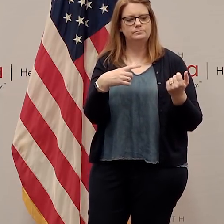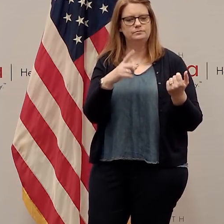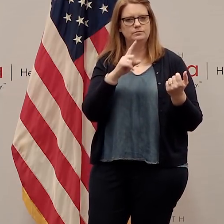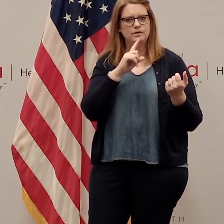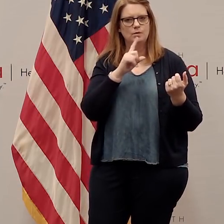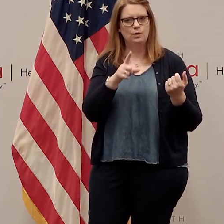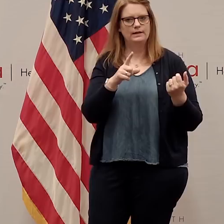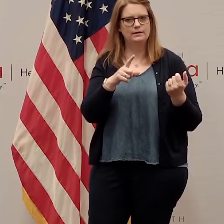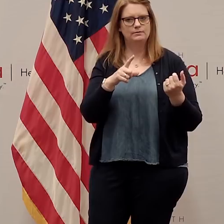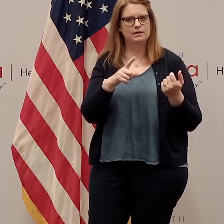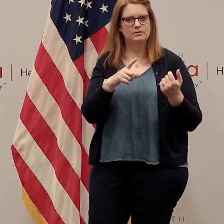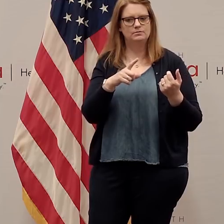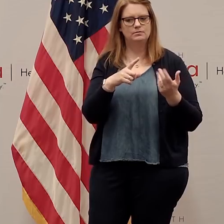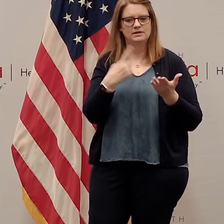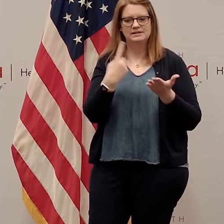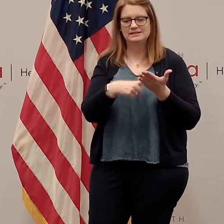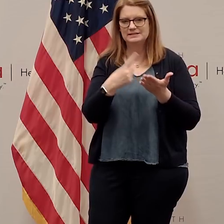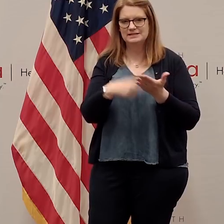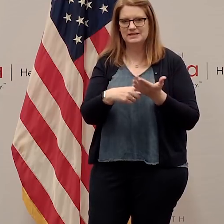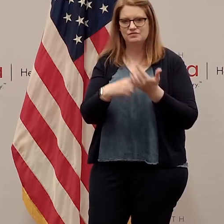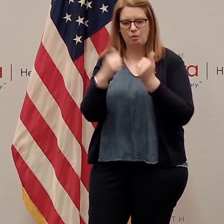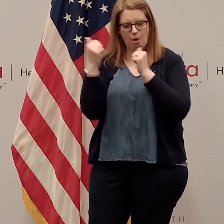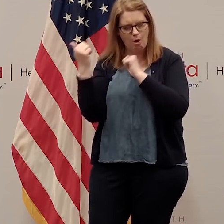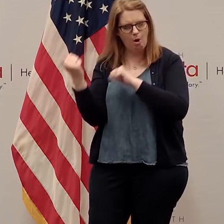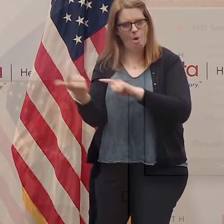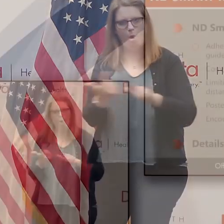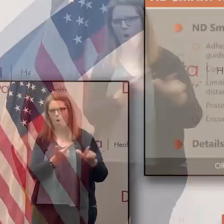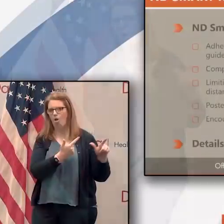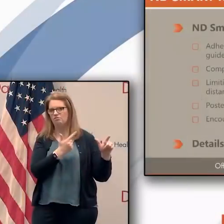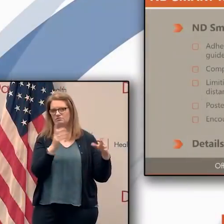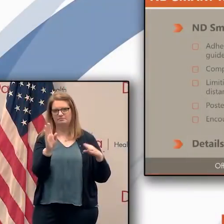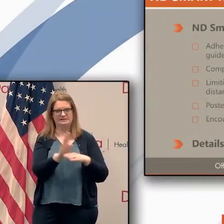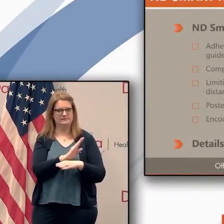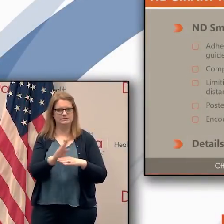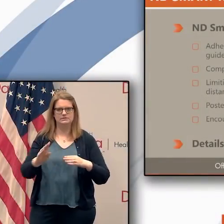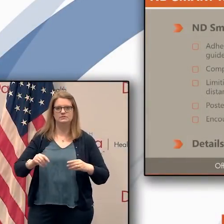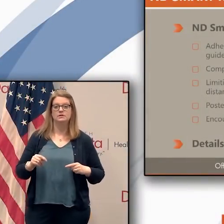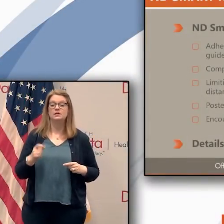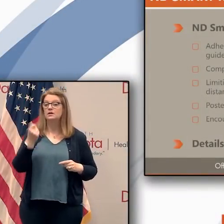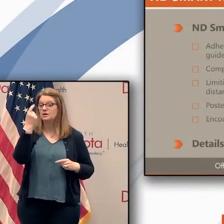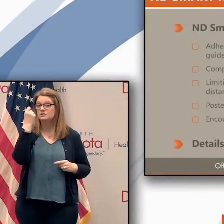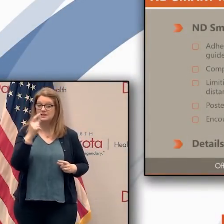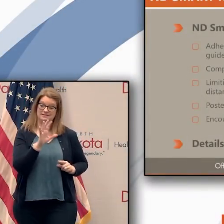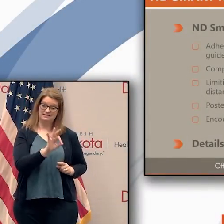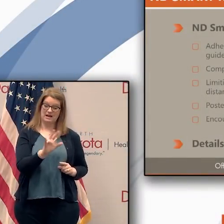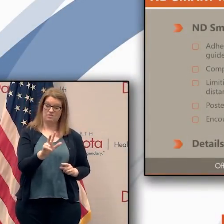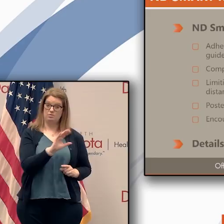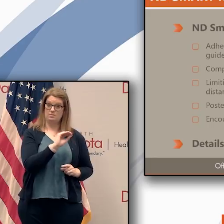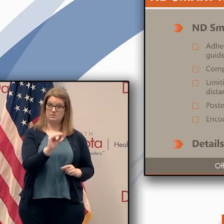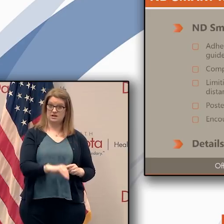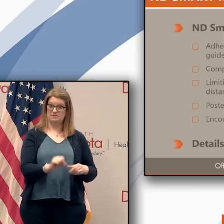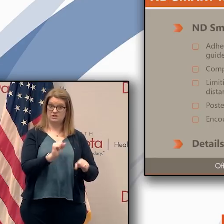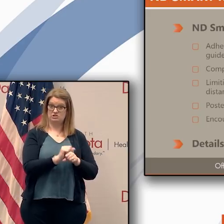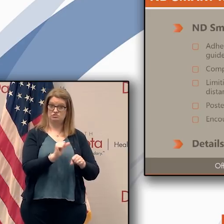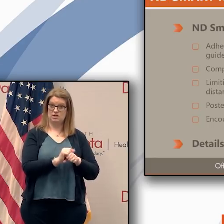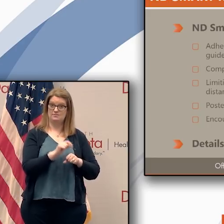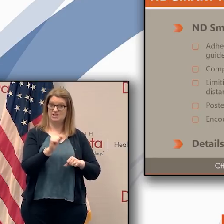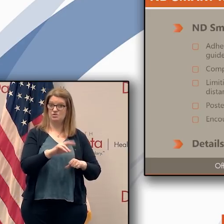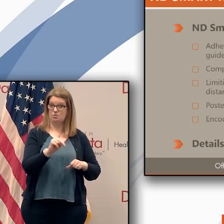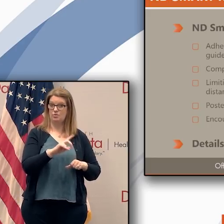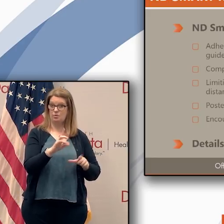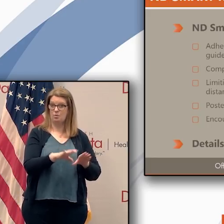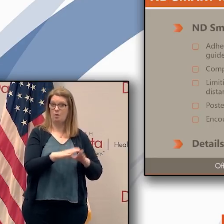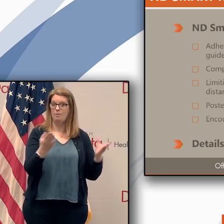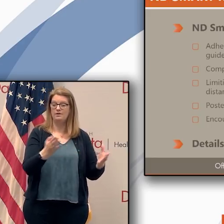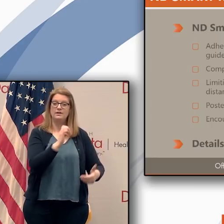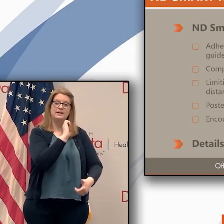about for all industries. As we know that 93% of the jobs in North Dakota remained open. That was all